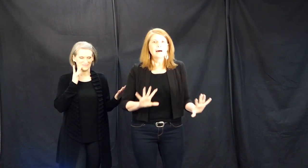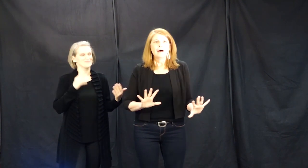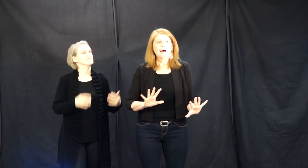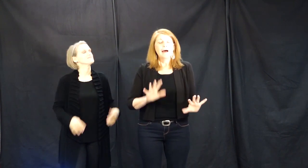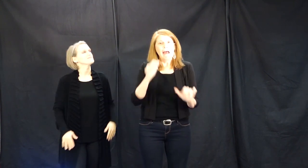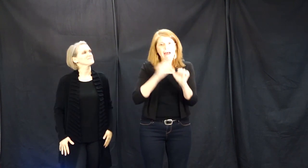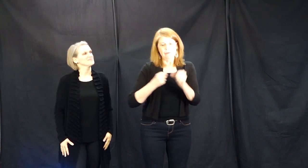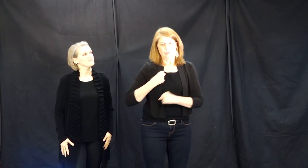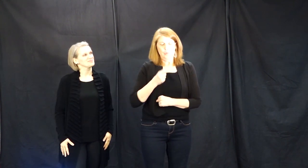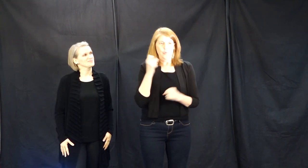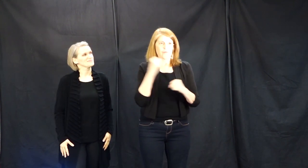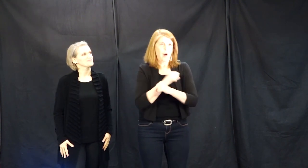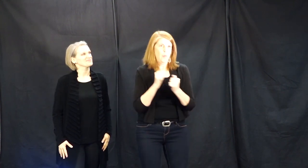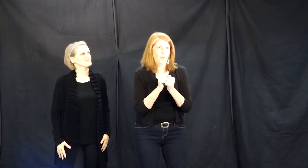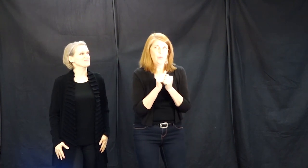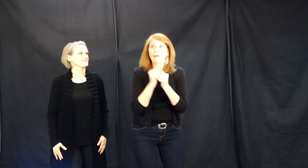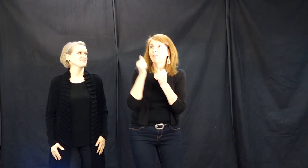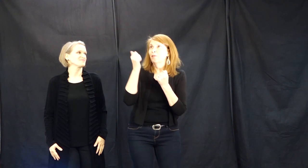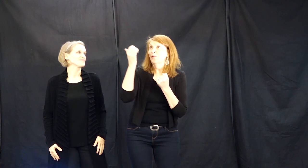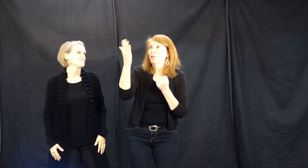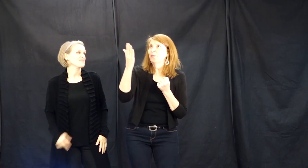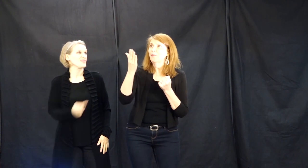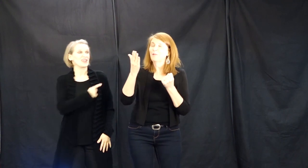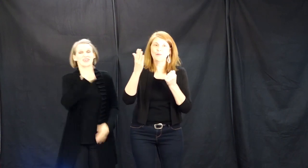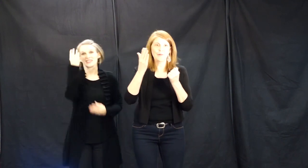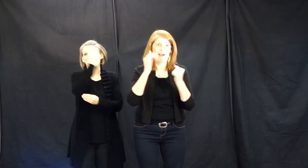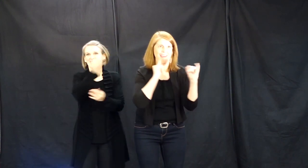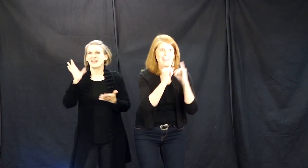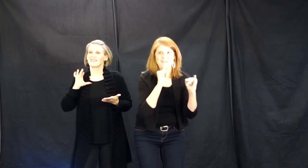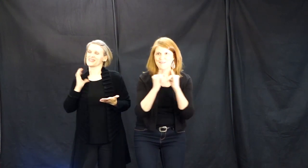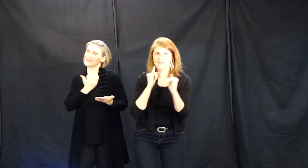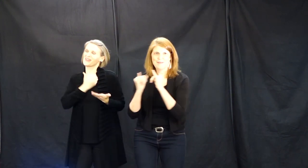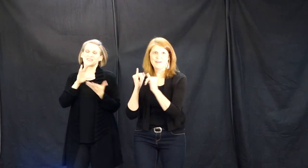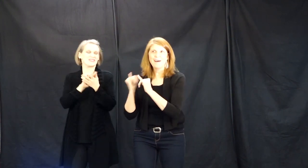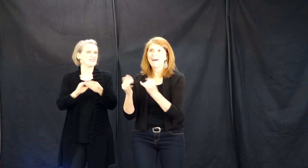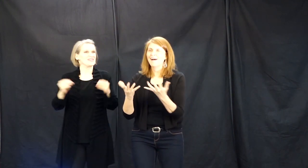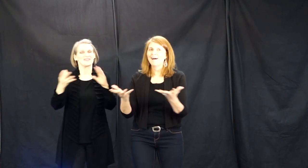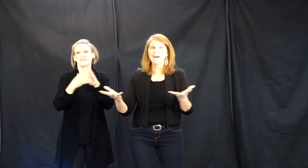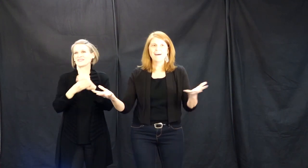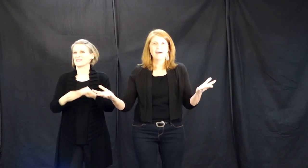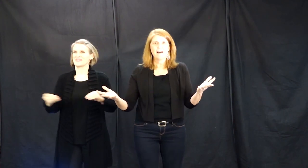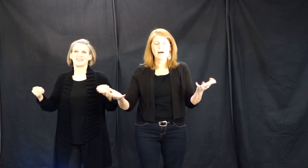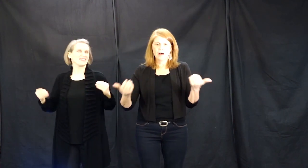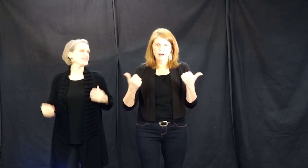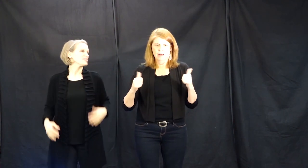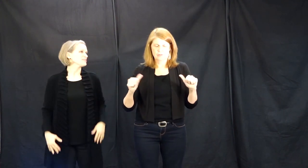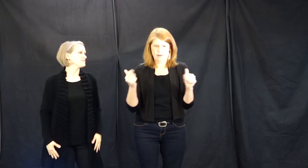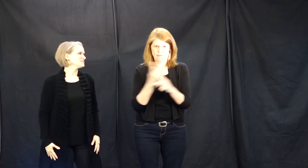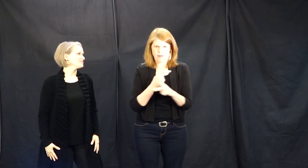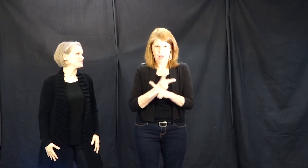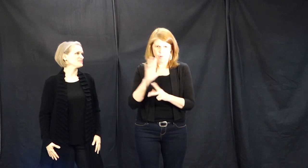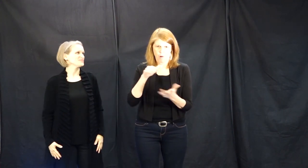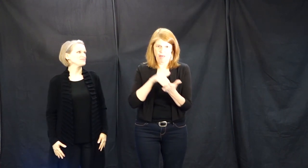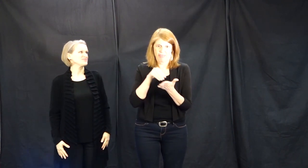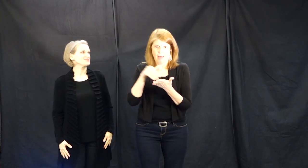every soldier who fought by your side. I try to make sense of your thousands of pages